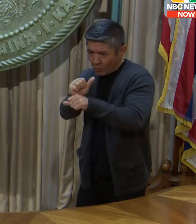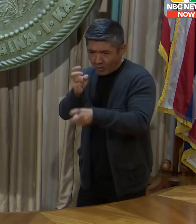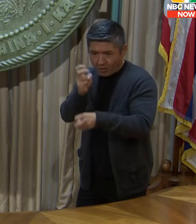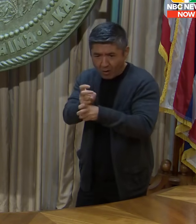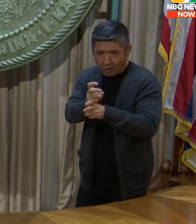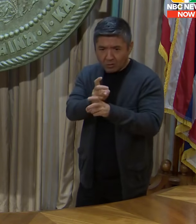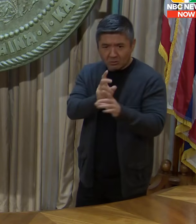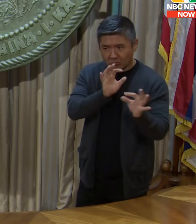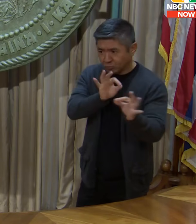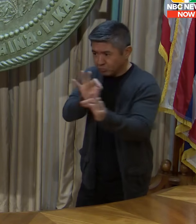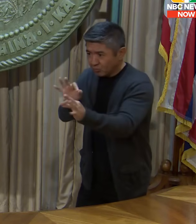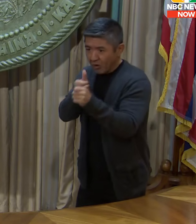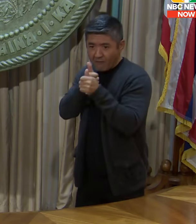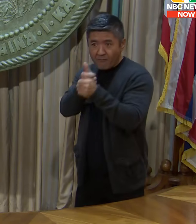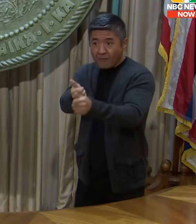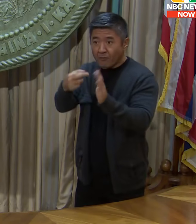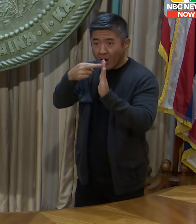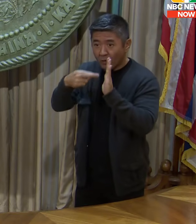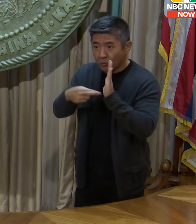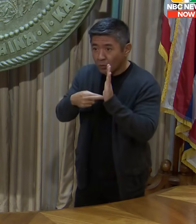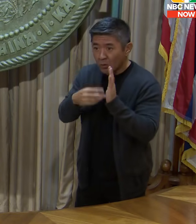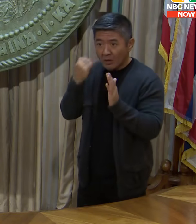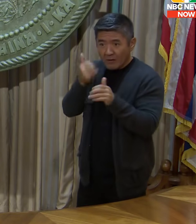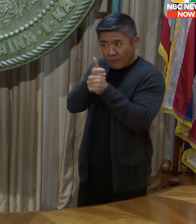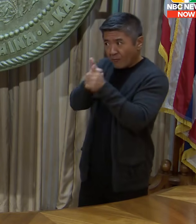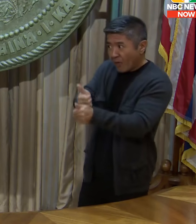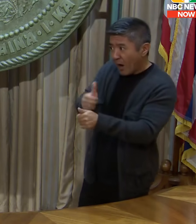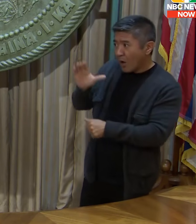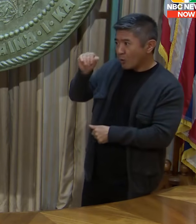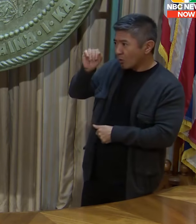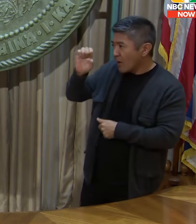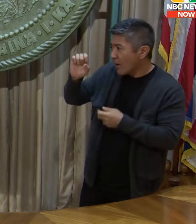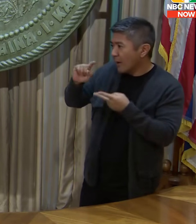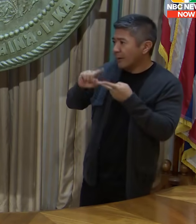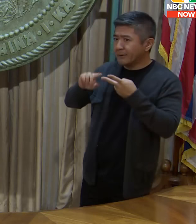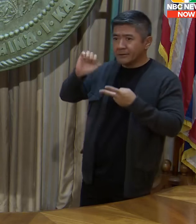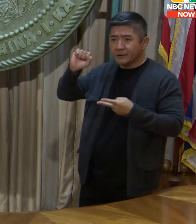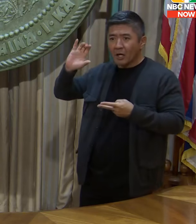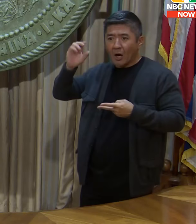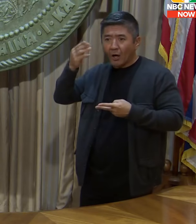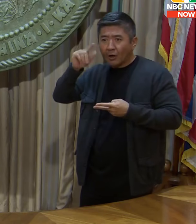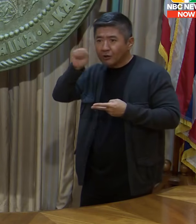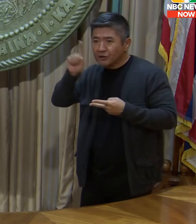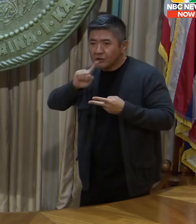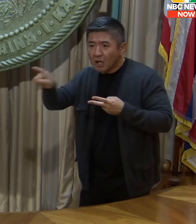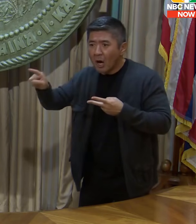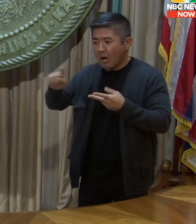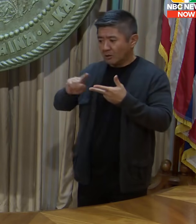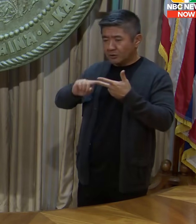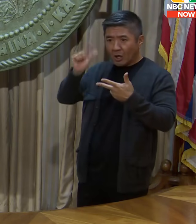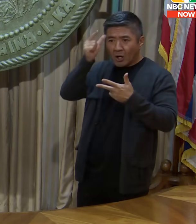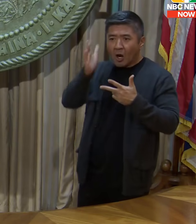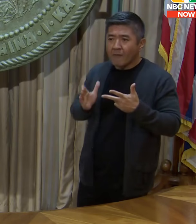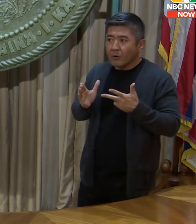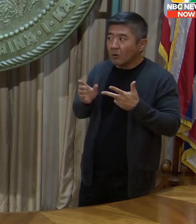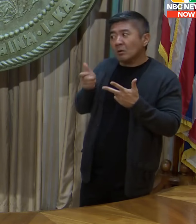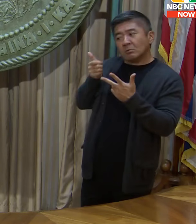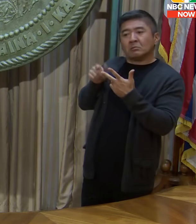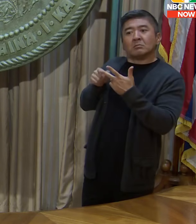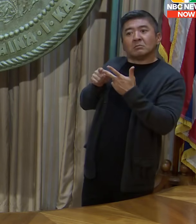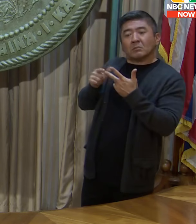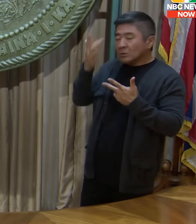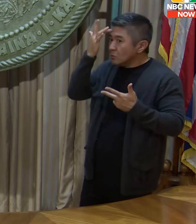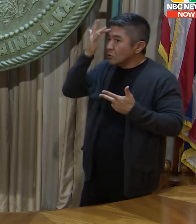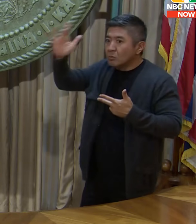per the recommendations of Congressman Case, of Senator Schatz, of the governor, who has been very smart to